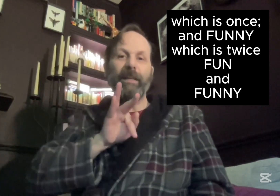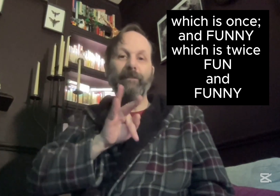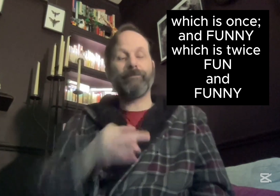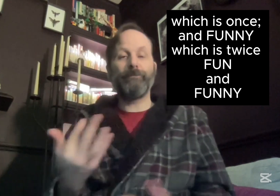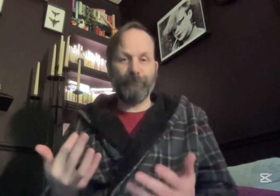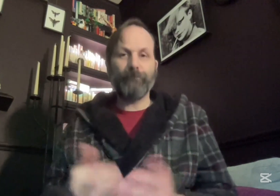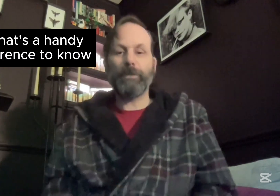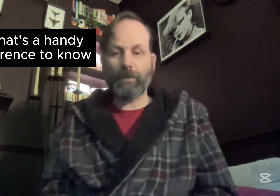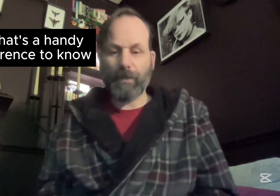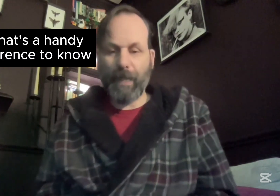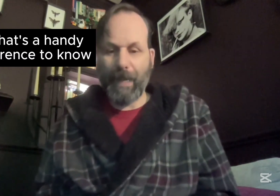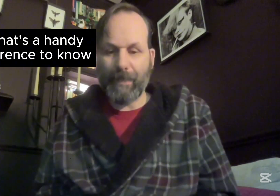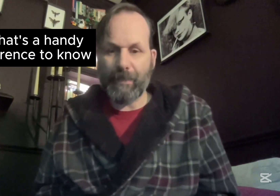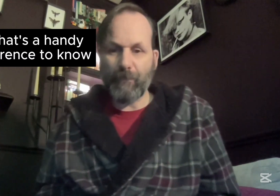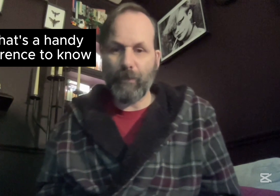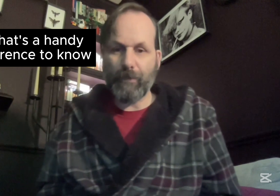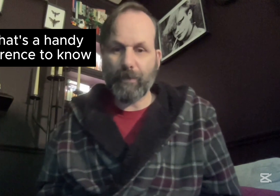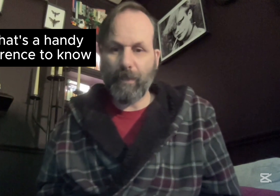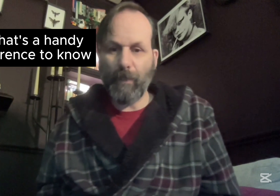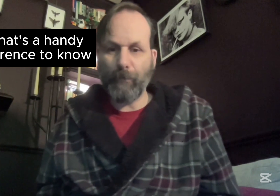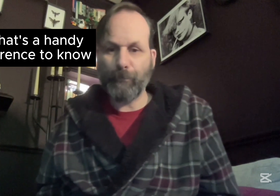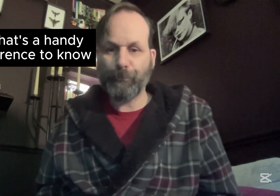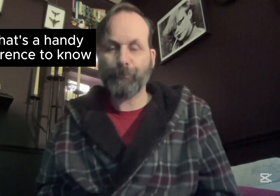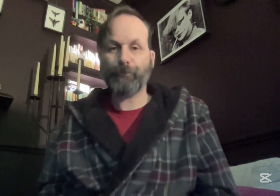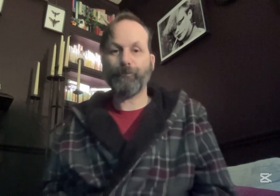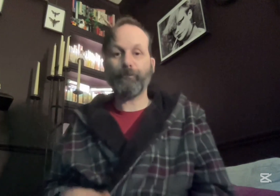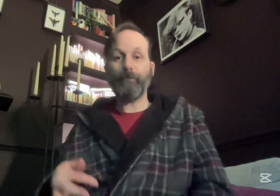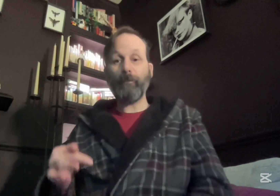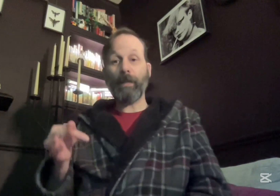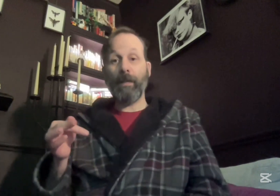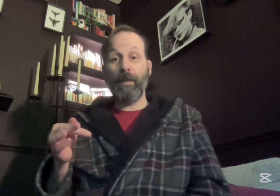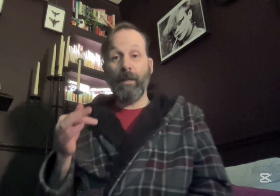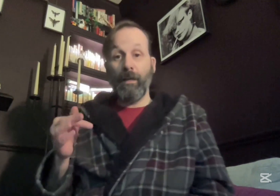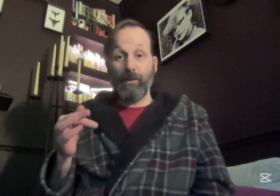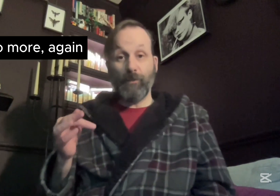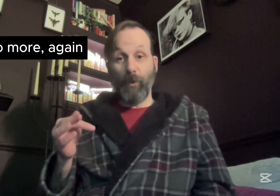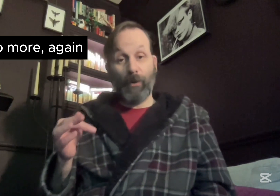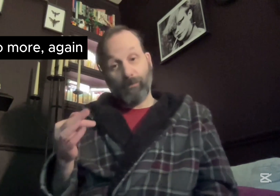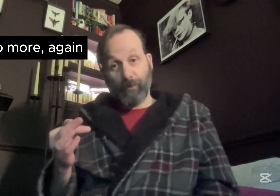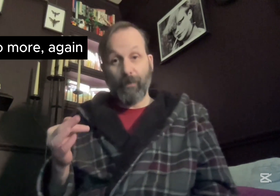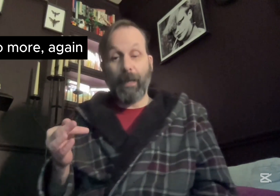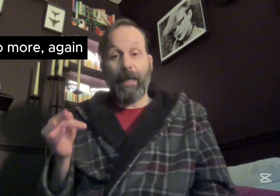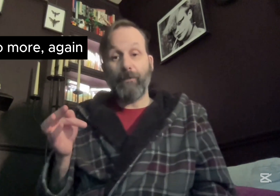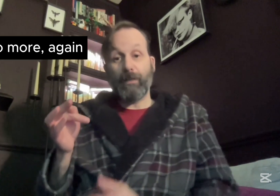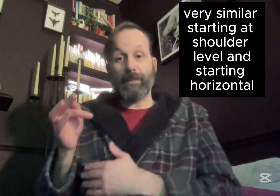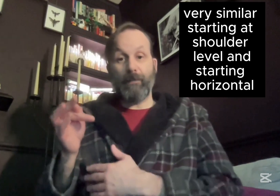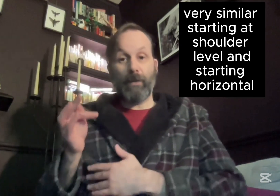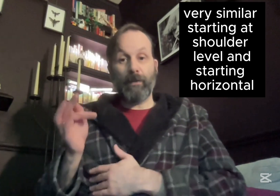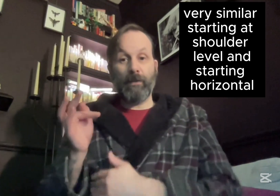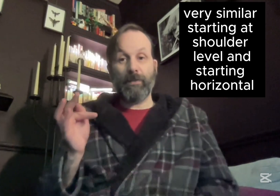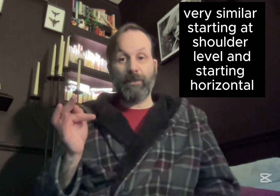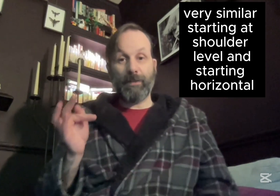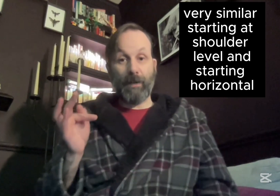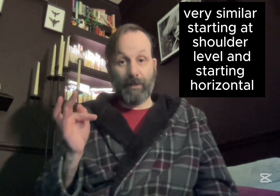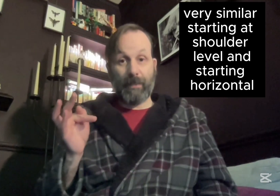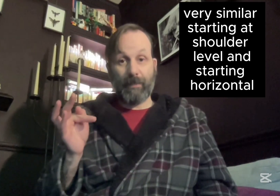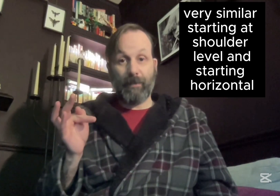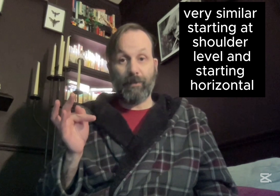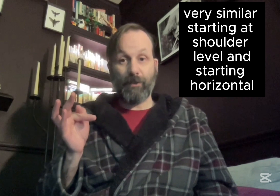funny. So that's a handy difference to know. Two more, again, very similar. Starting at